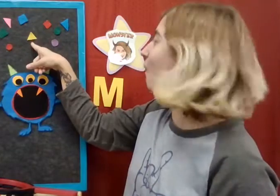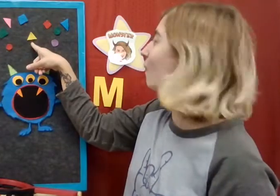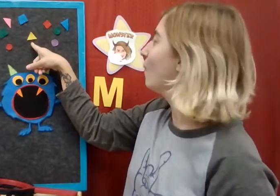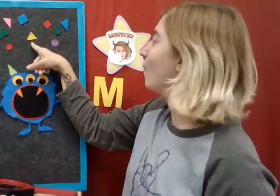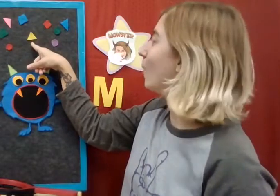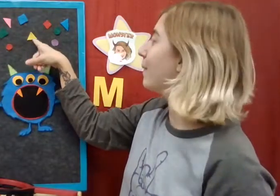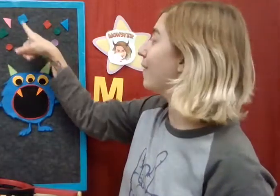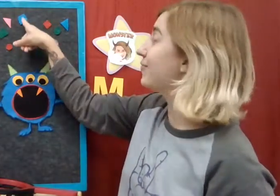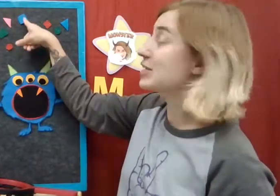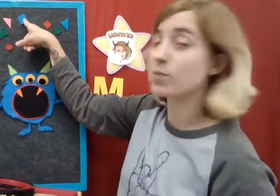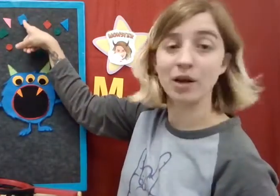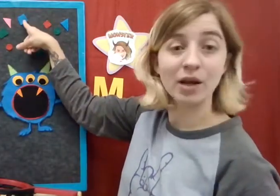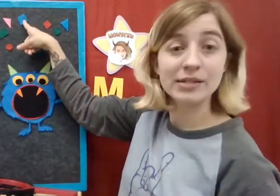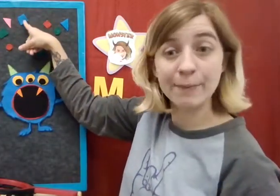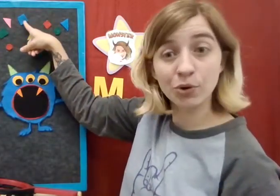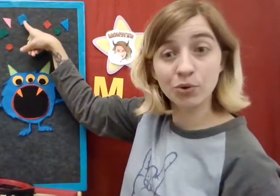No. What about this one? Is that blue?